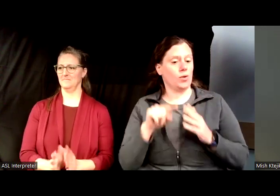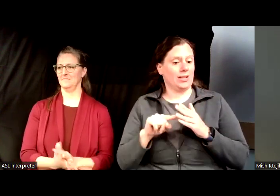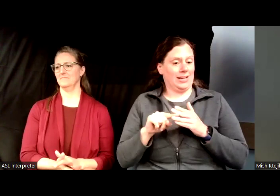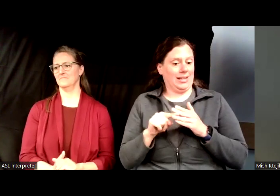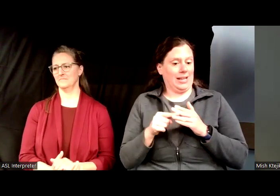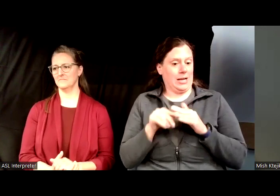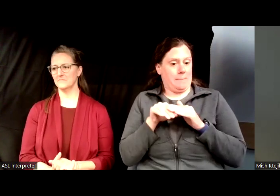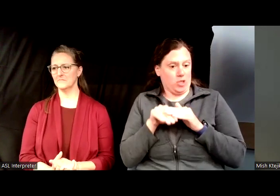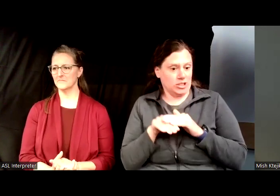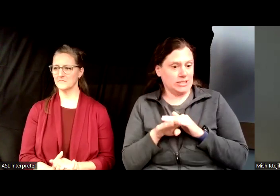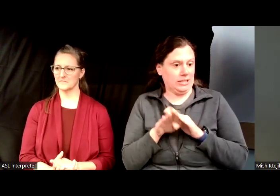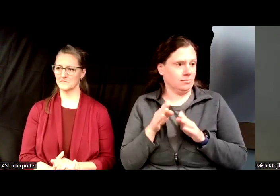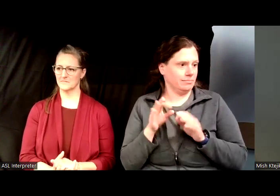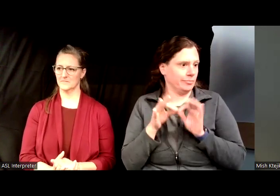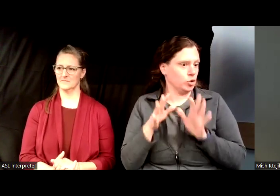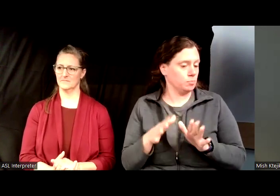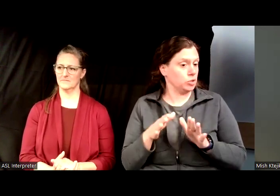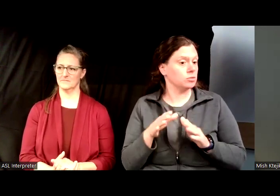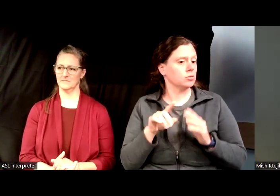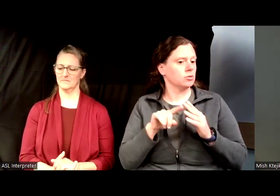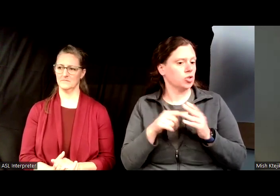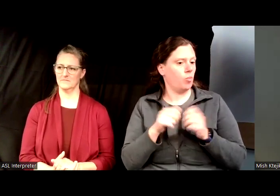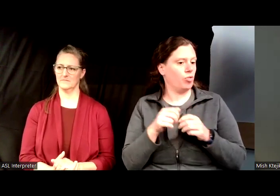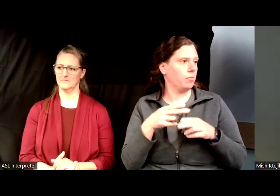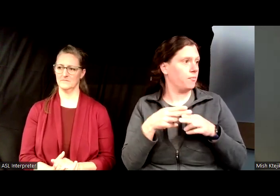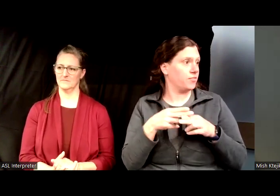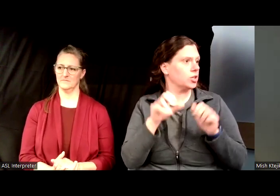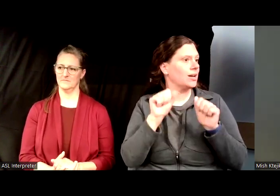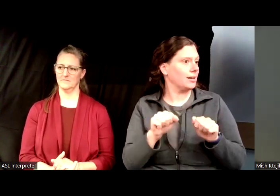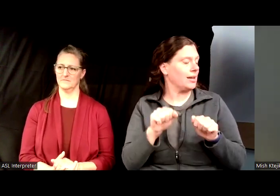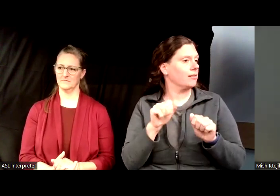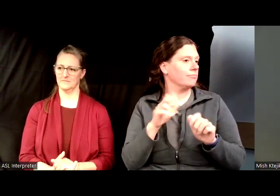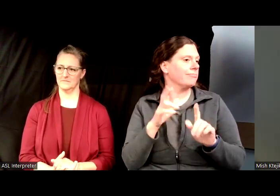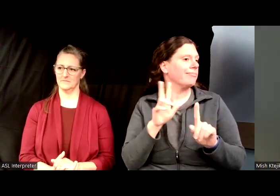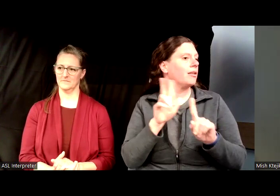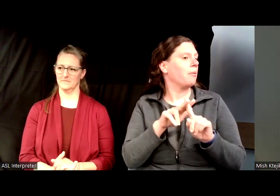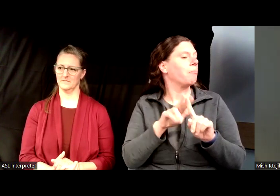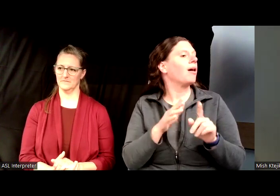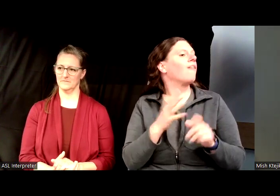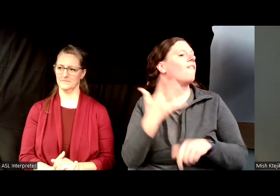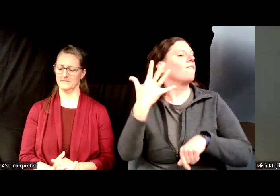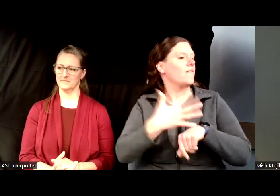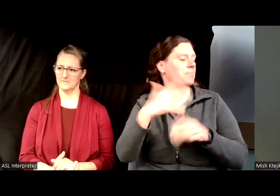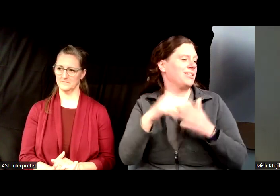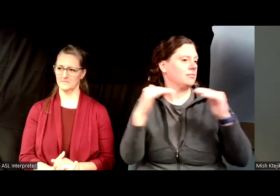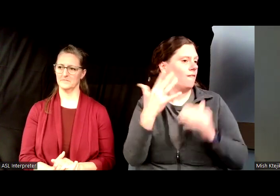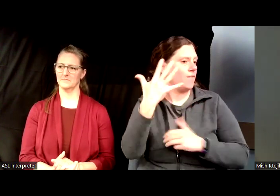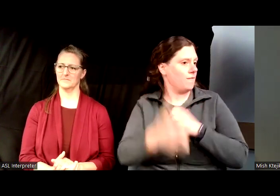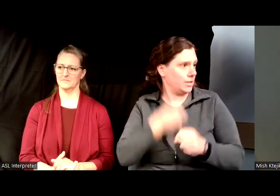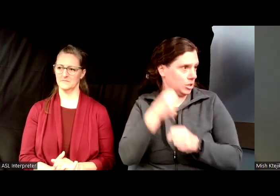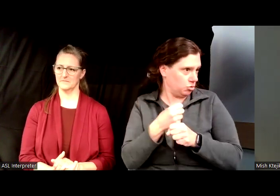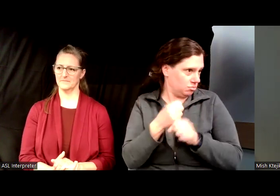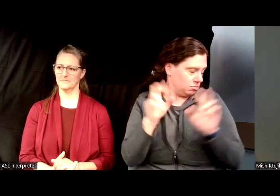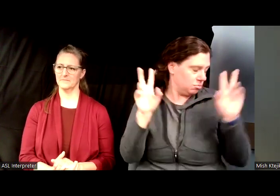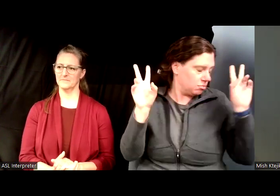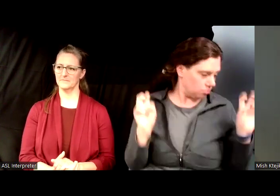So the concept of the ladder and progression. So emerging interpreters who are brand new in the field start out with the provisional license,